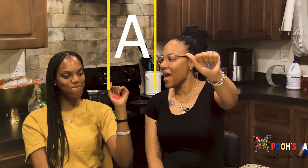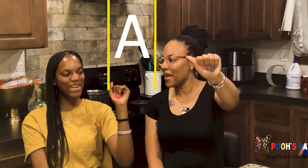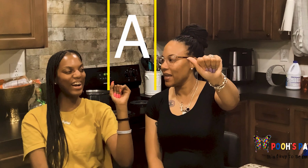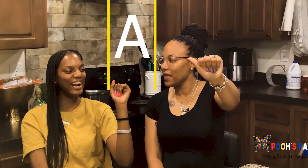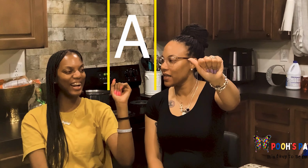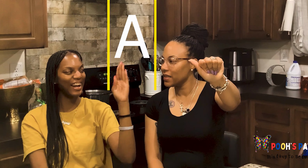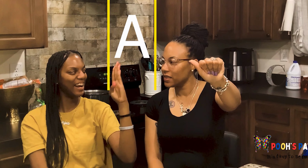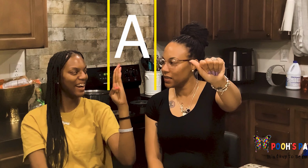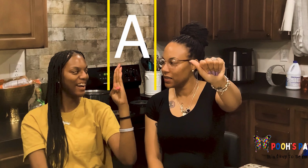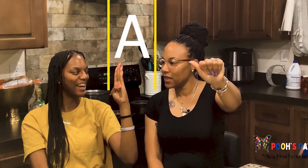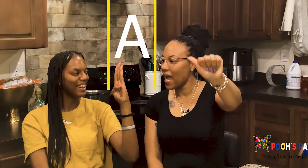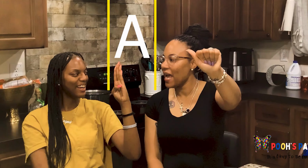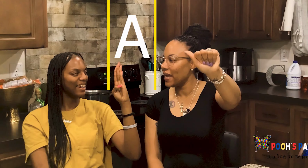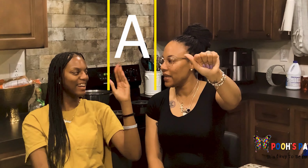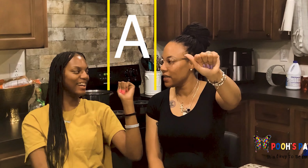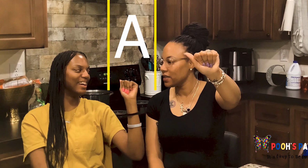A. A.